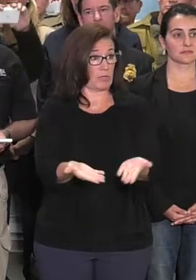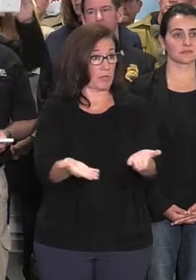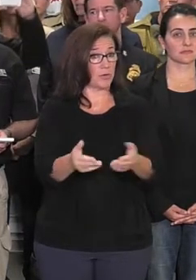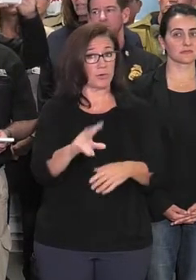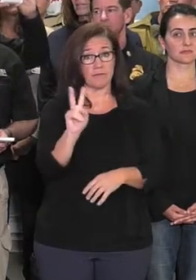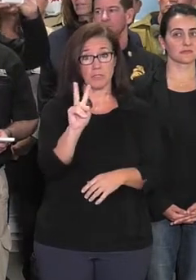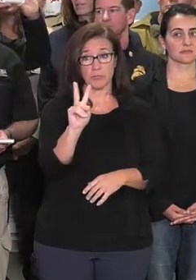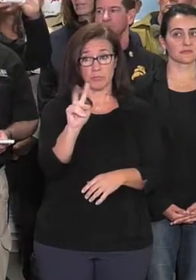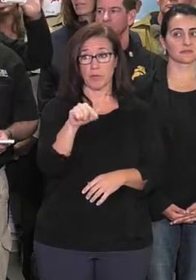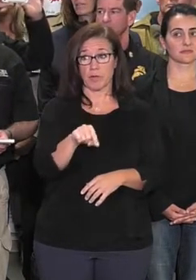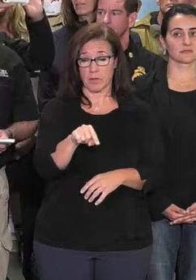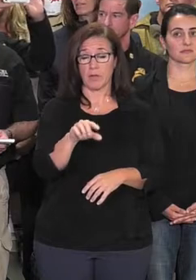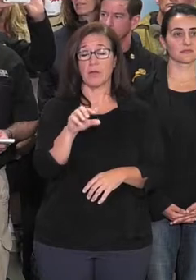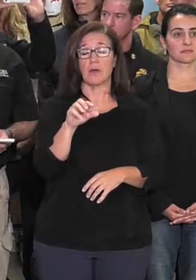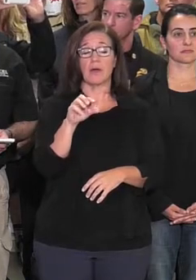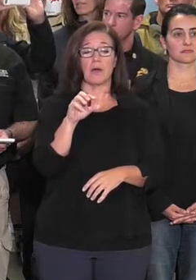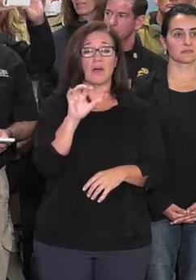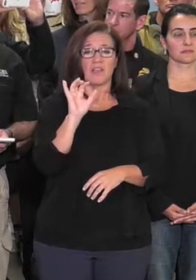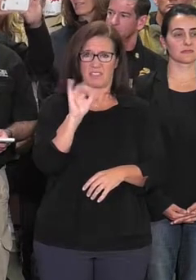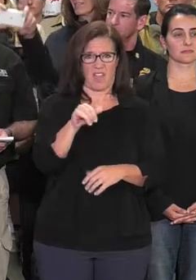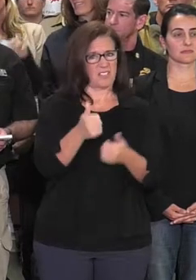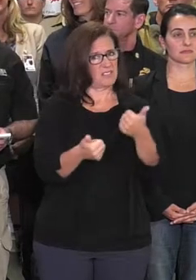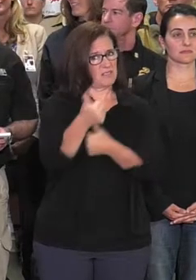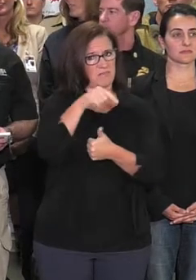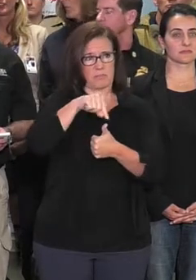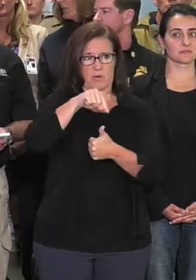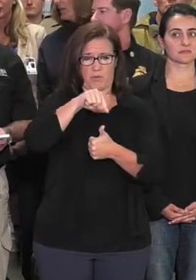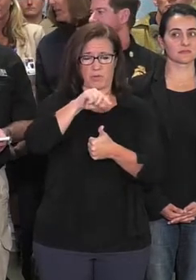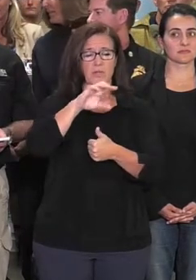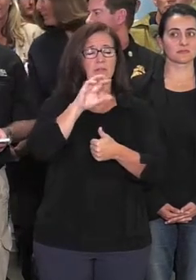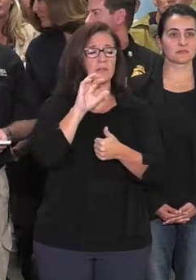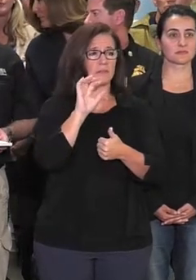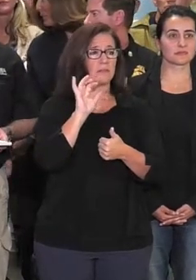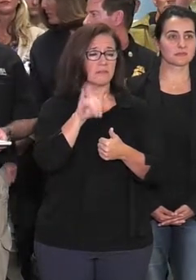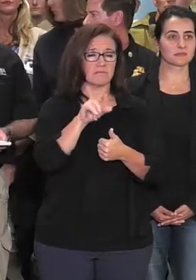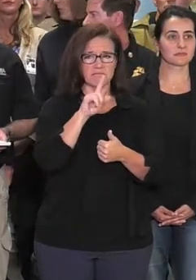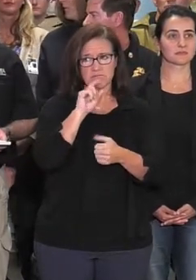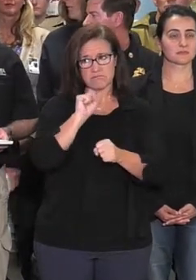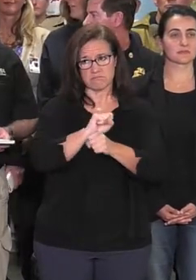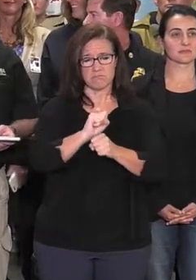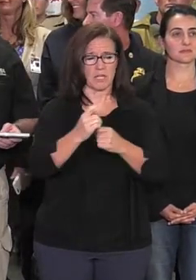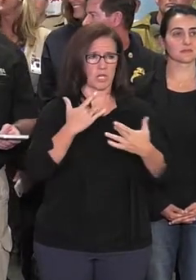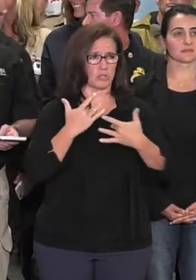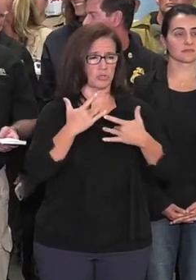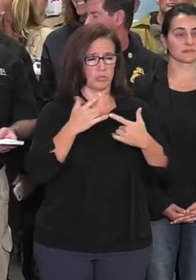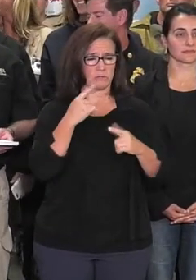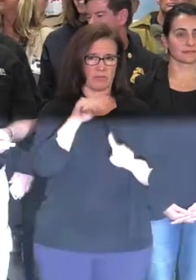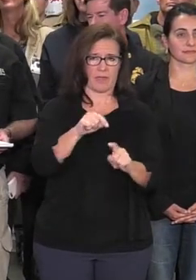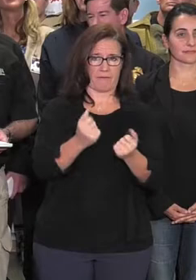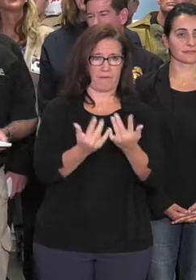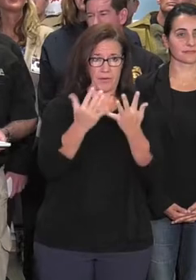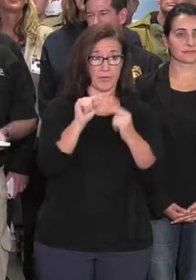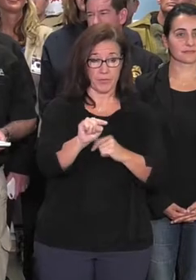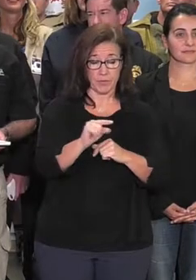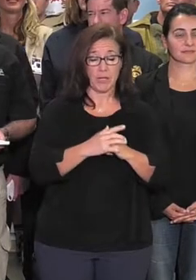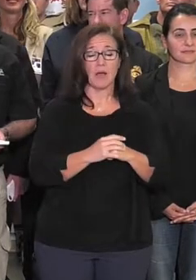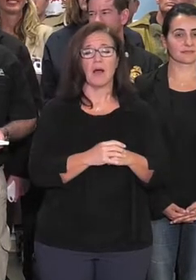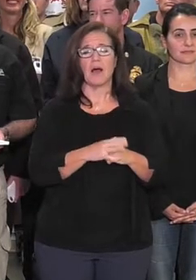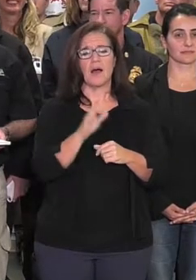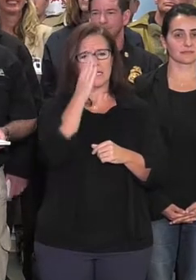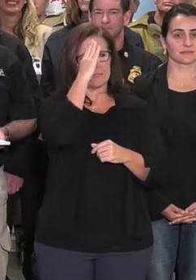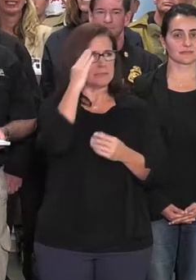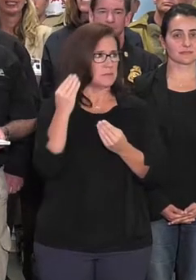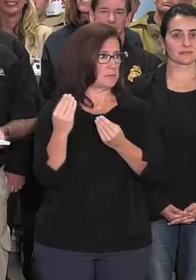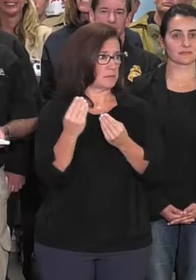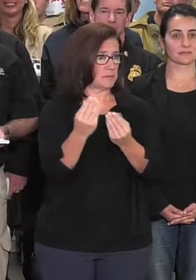remains the priority, and it continues to be of great concern. Let me say, first of all, that we